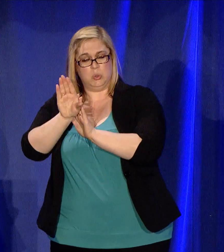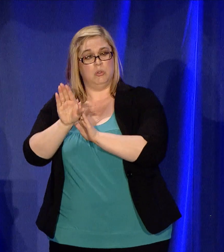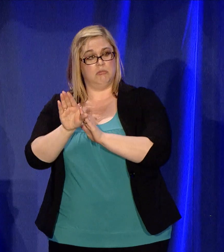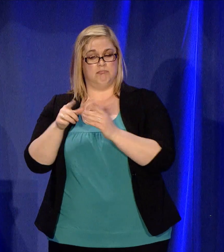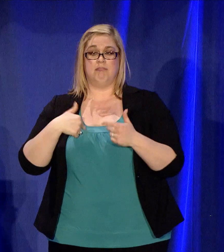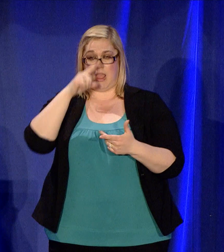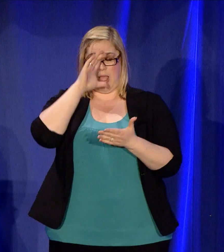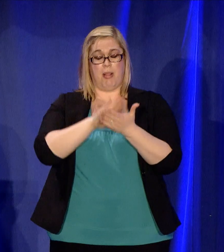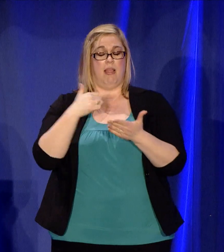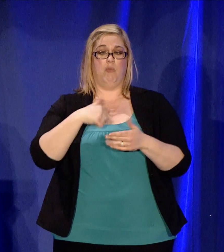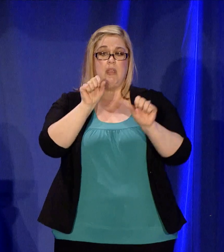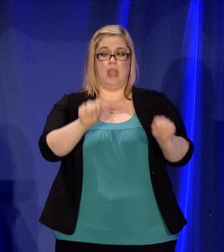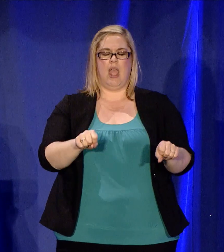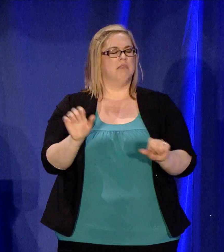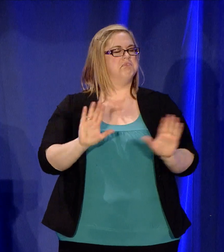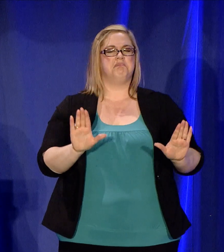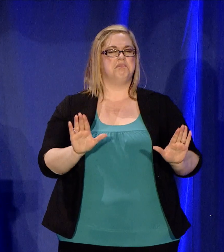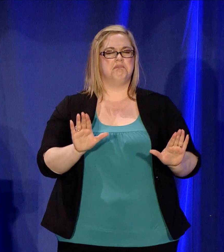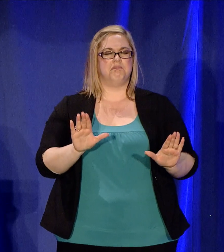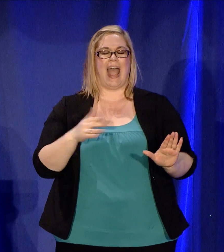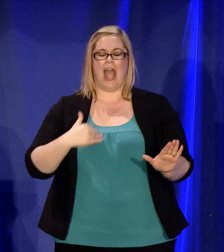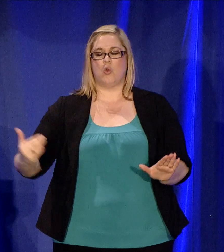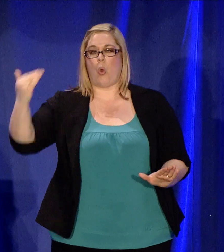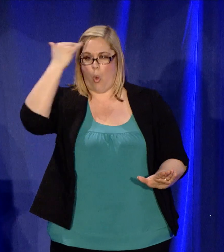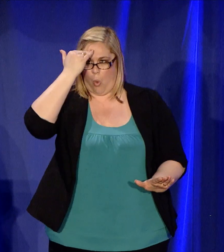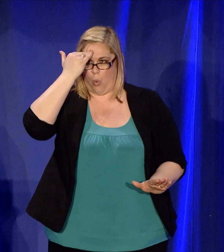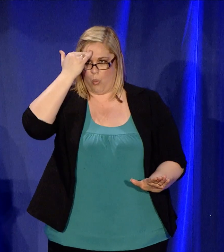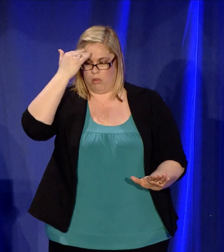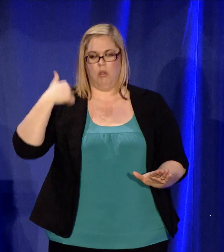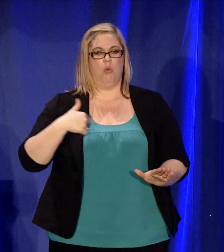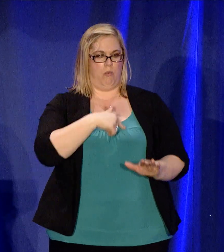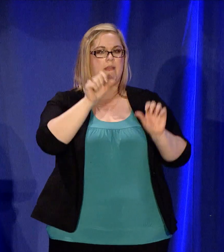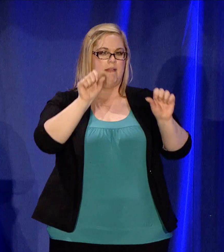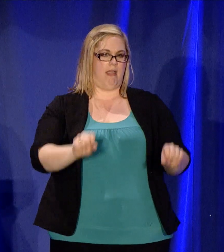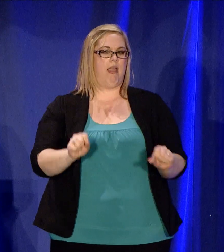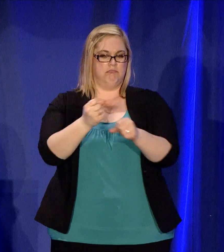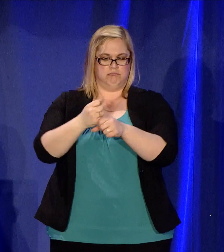can. No, I know we can.